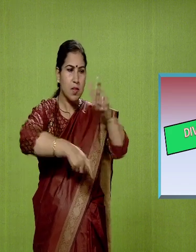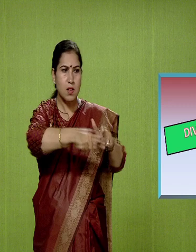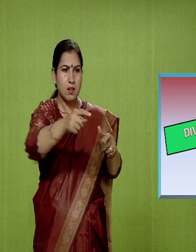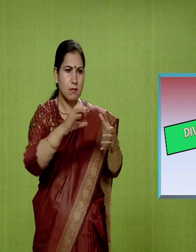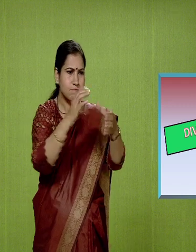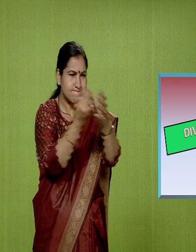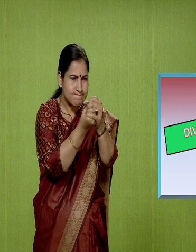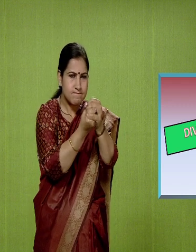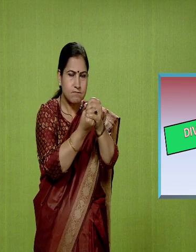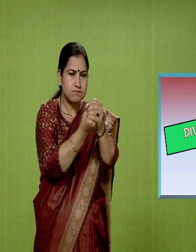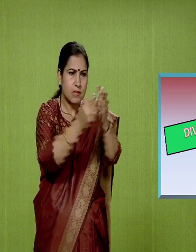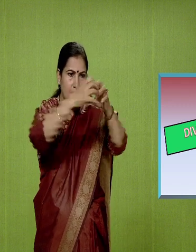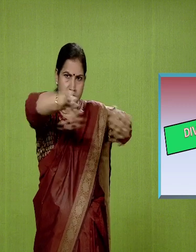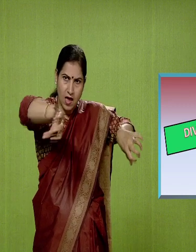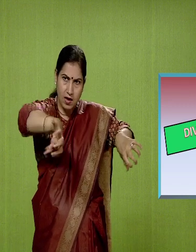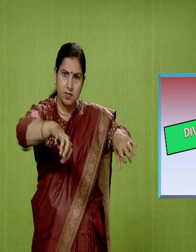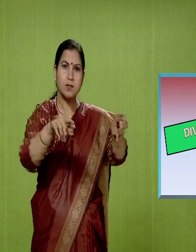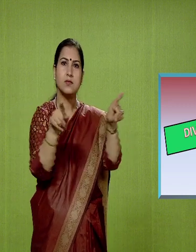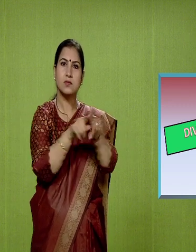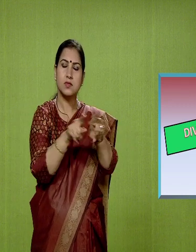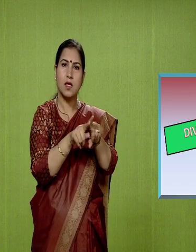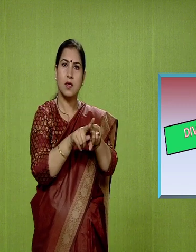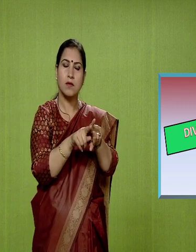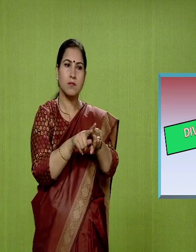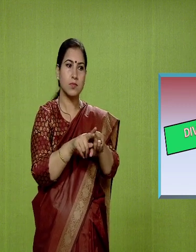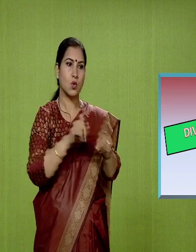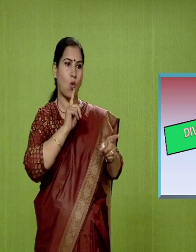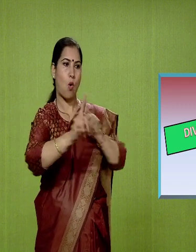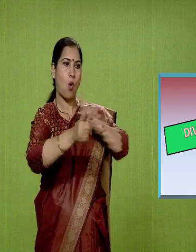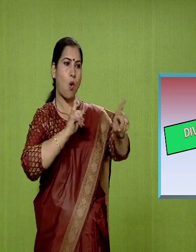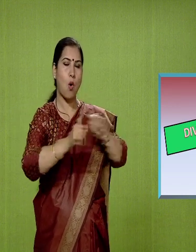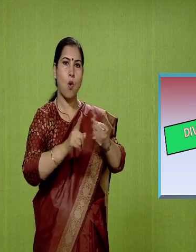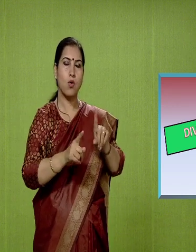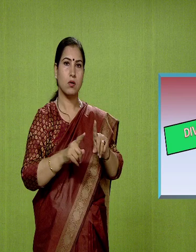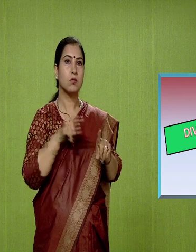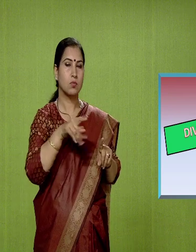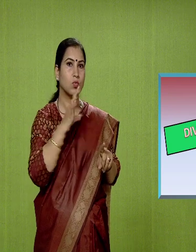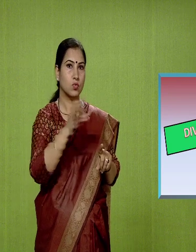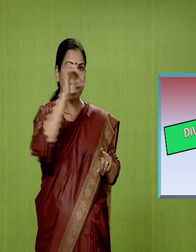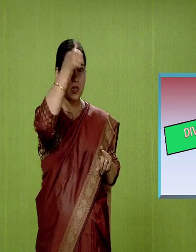adopted by the East India Company proved dangerous for India,